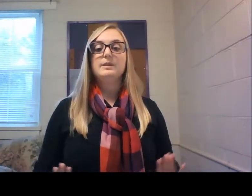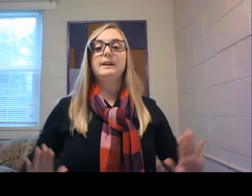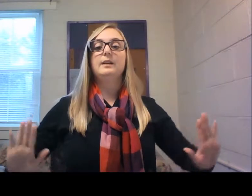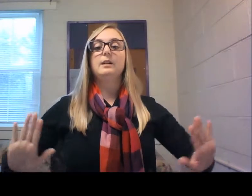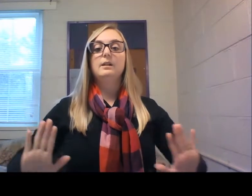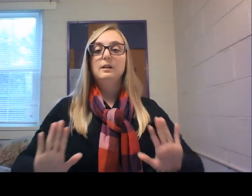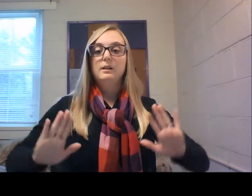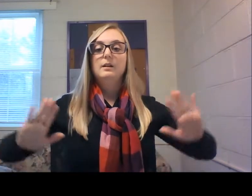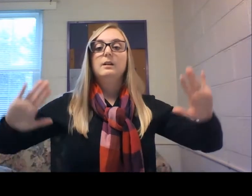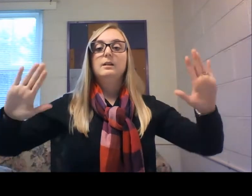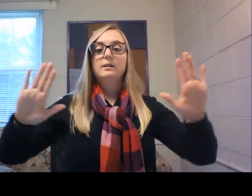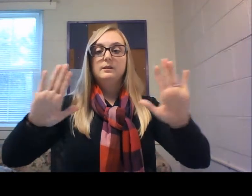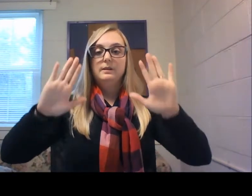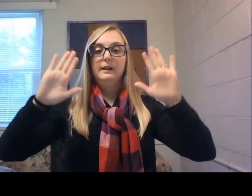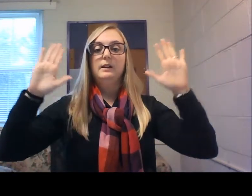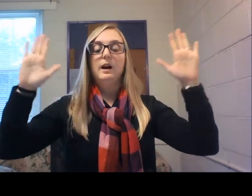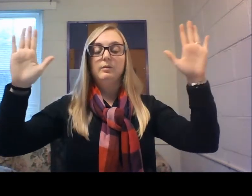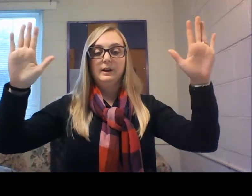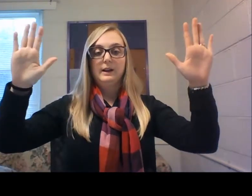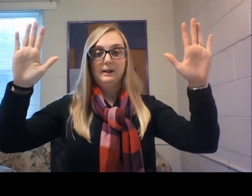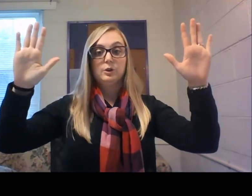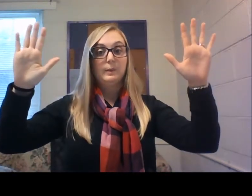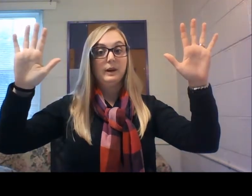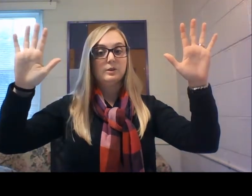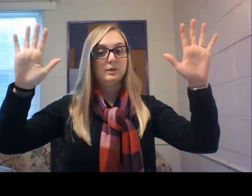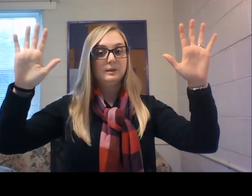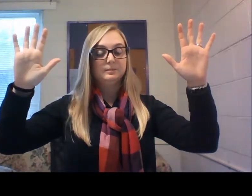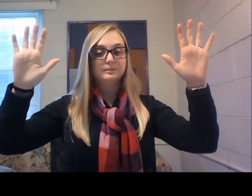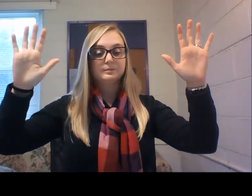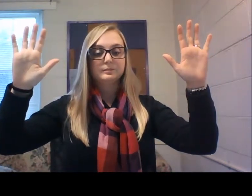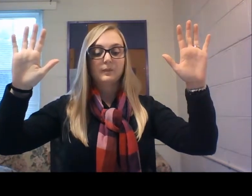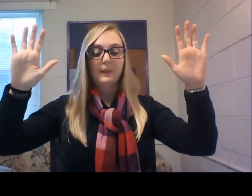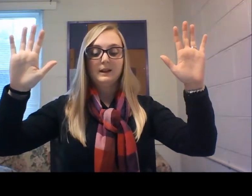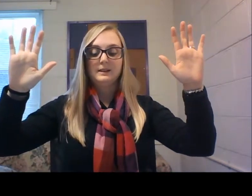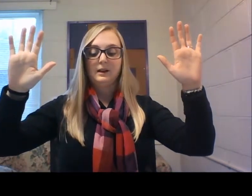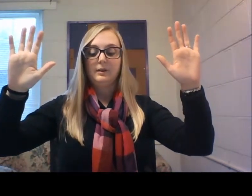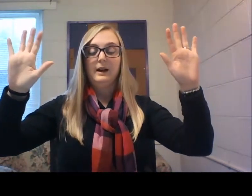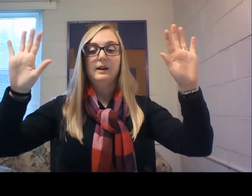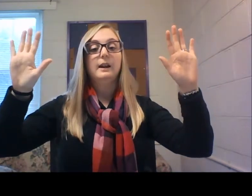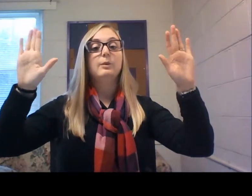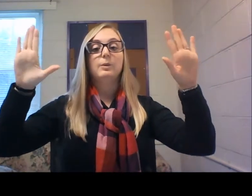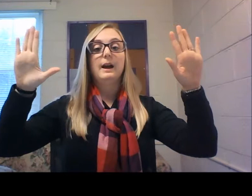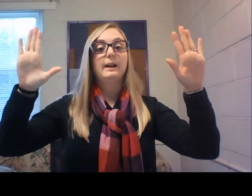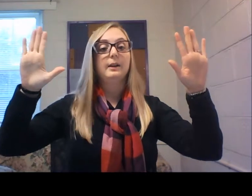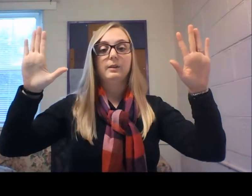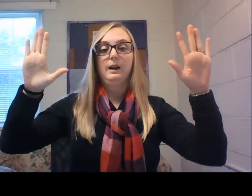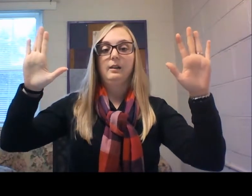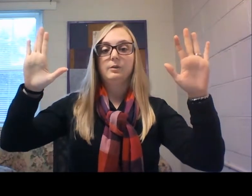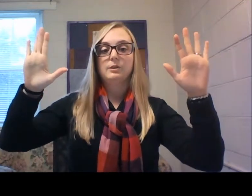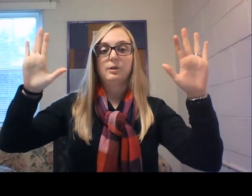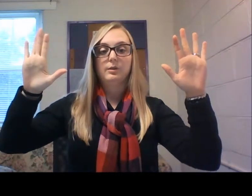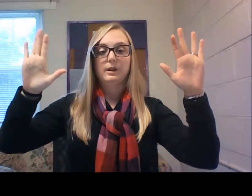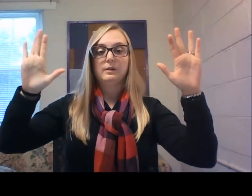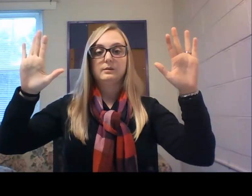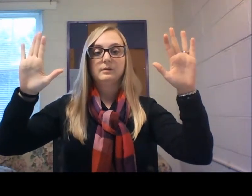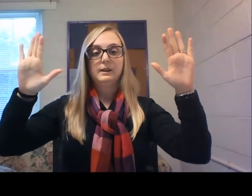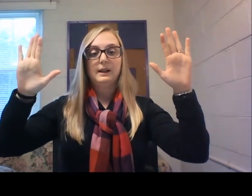like think of looking like trimming a tree. Decorated in red and green. They'll just hold their hands